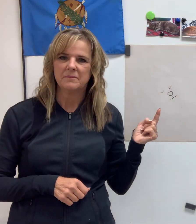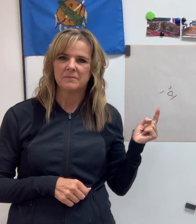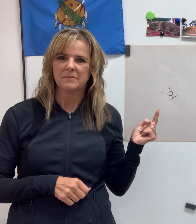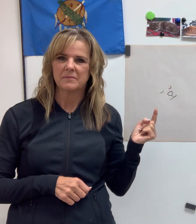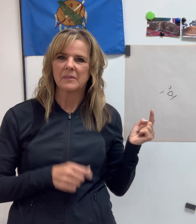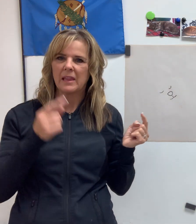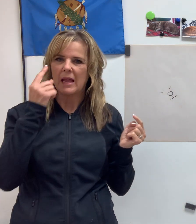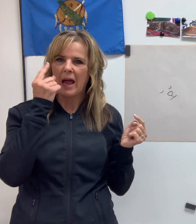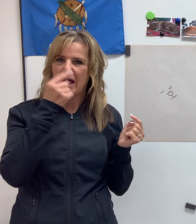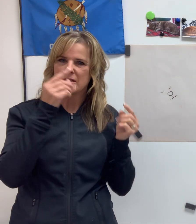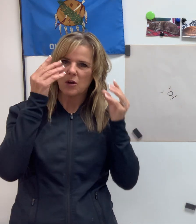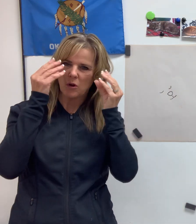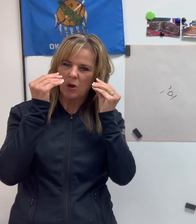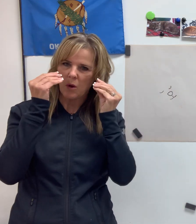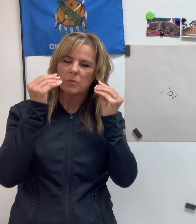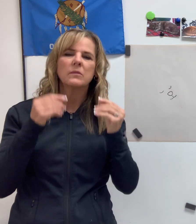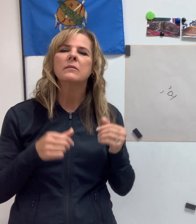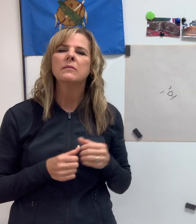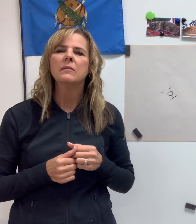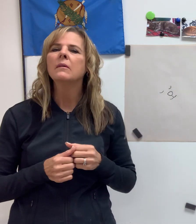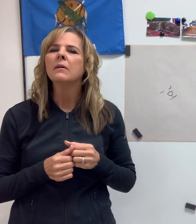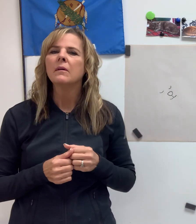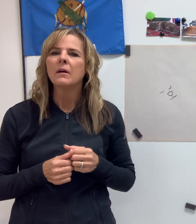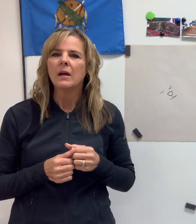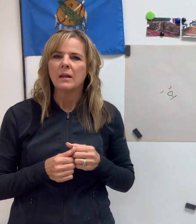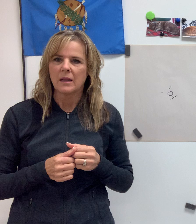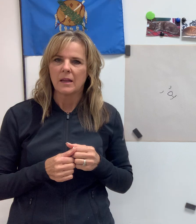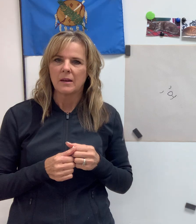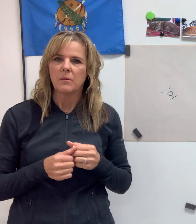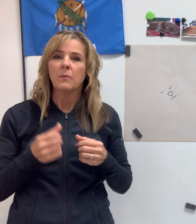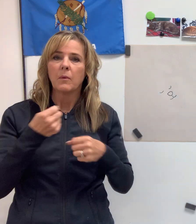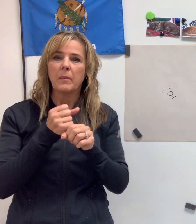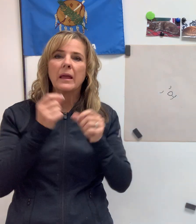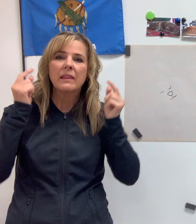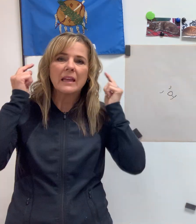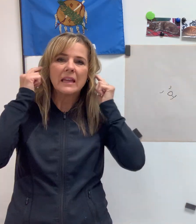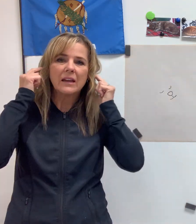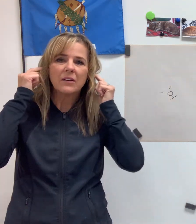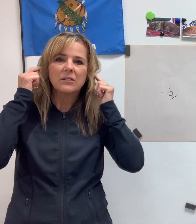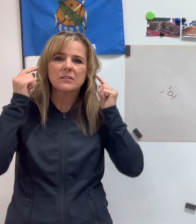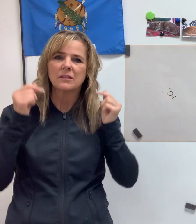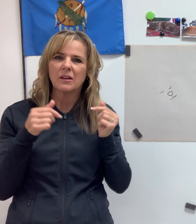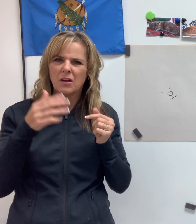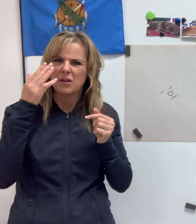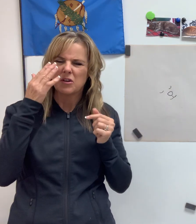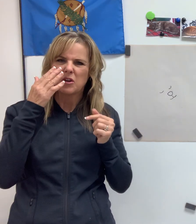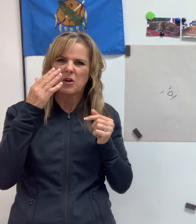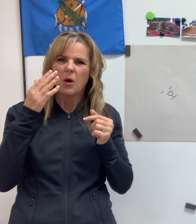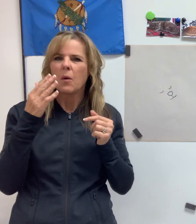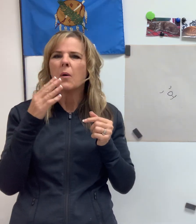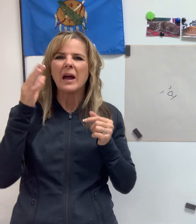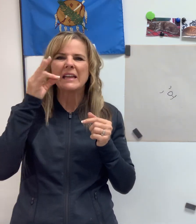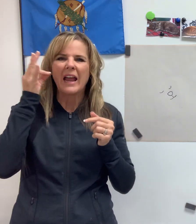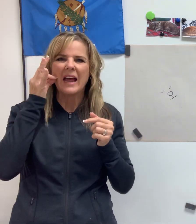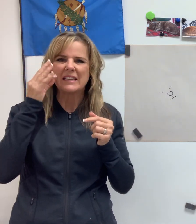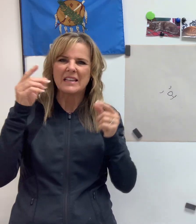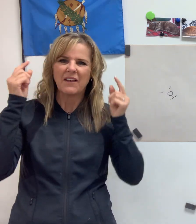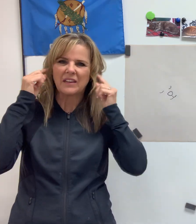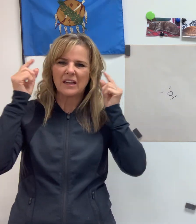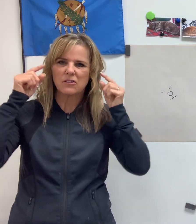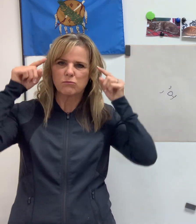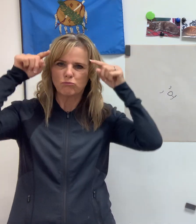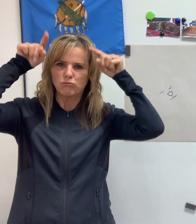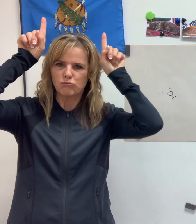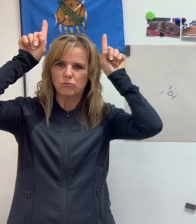eye. And then let's go ahead and make the cat's ears. So as you guys know, cats have ears that stick up